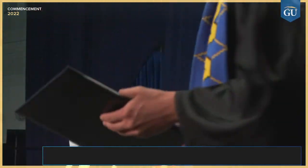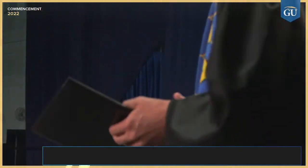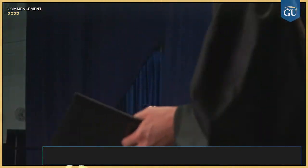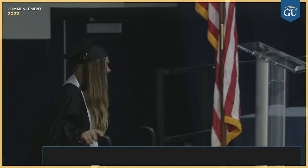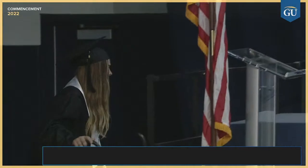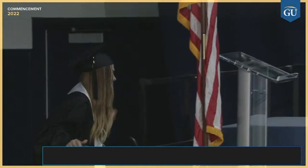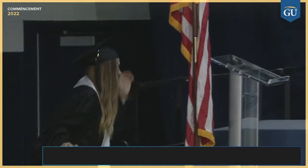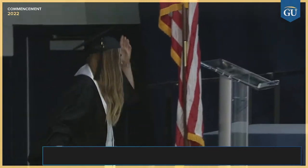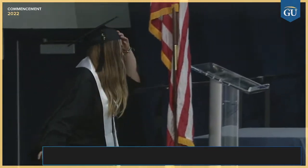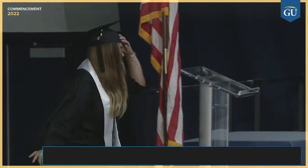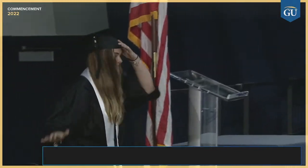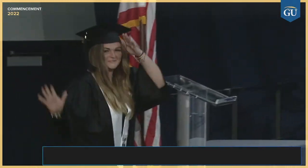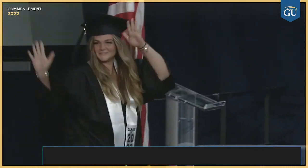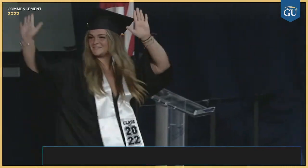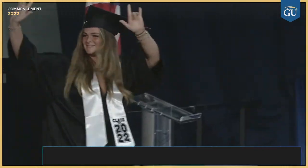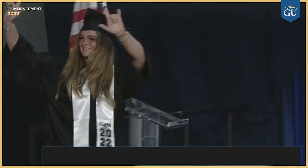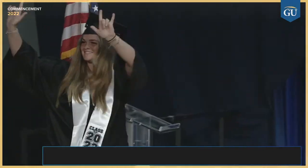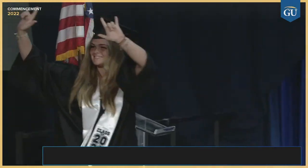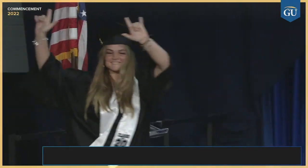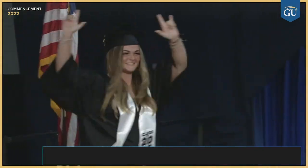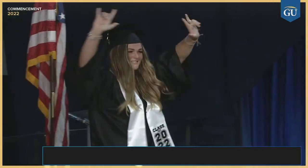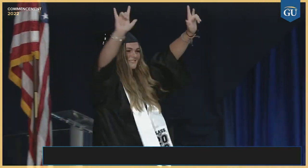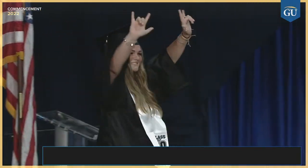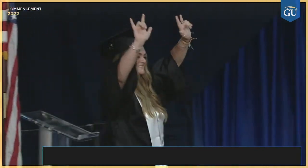Upchurch, Bachelor of Arts.